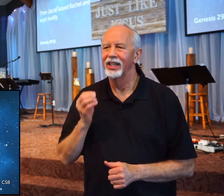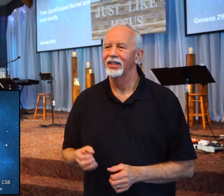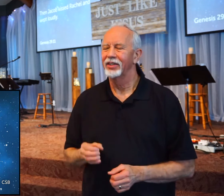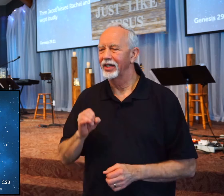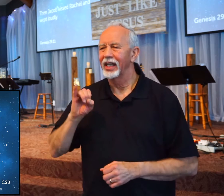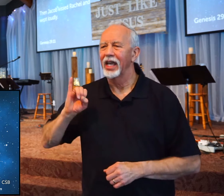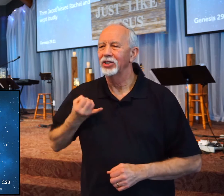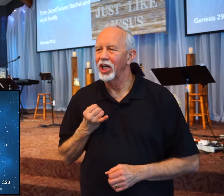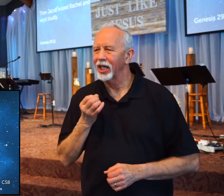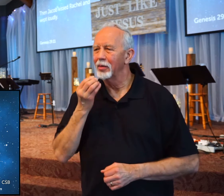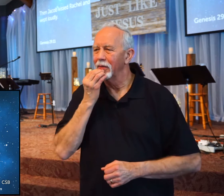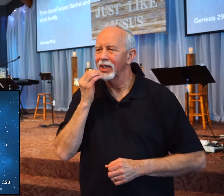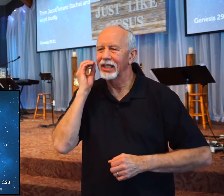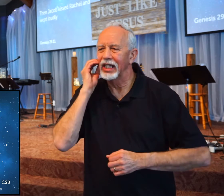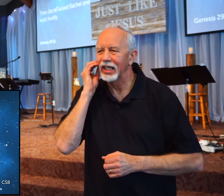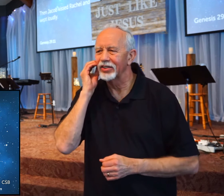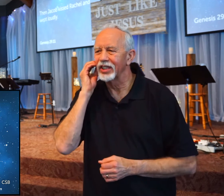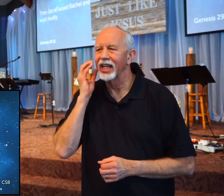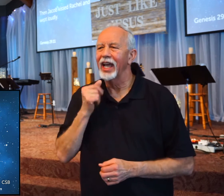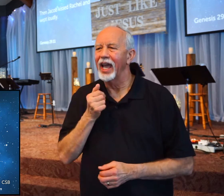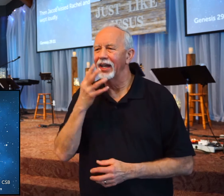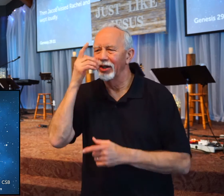kissed Rachel and wept loudly.